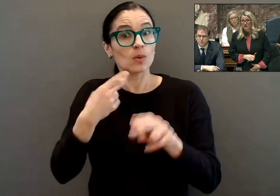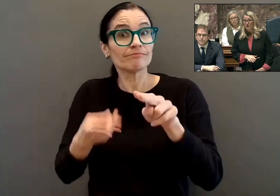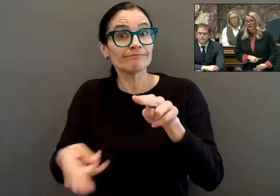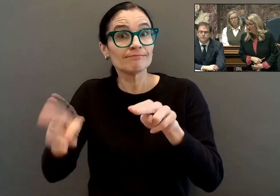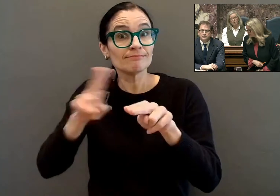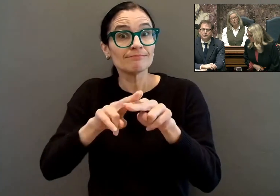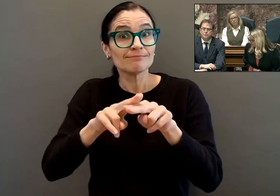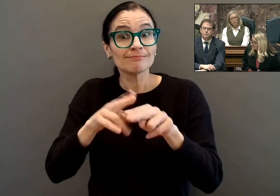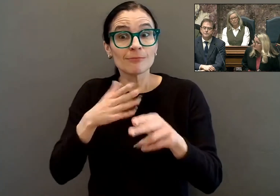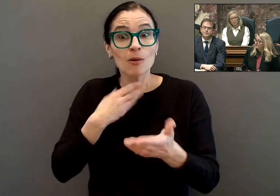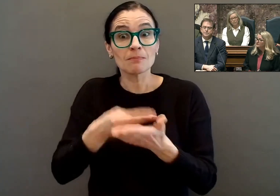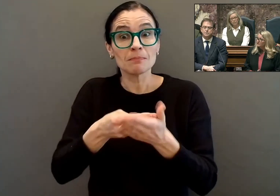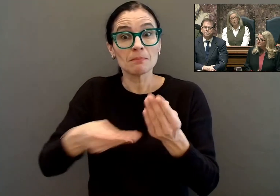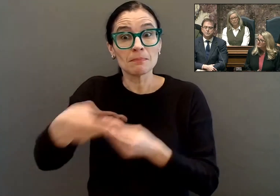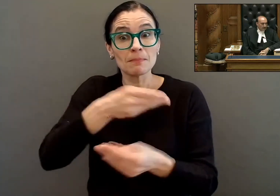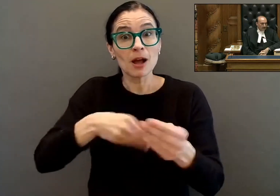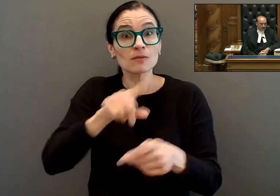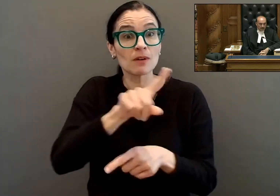$143 million.